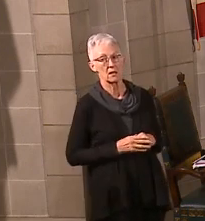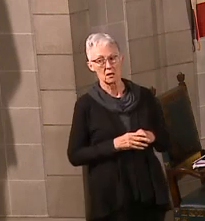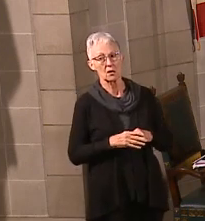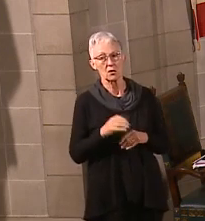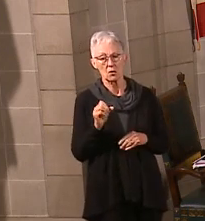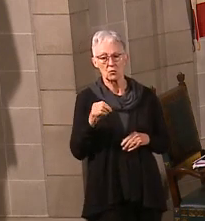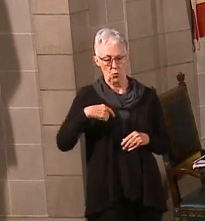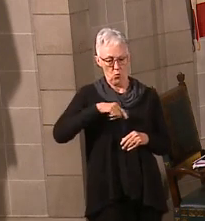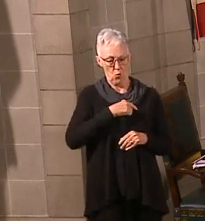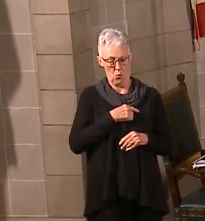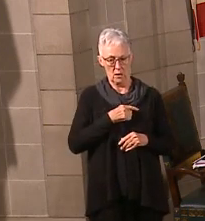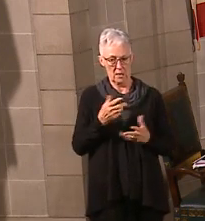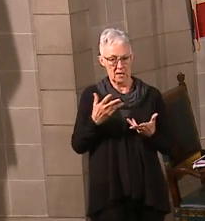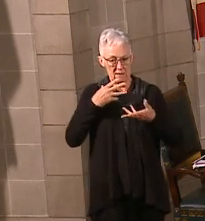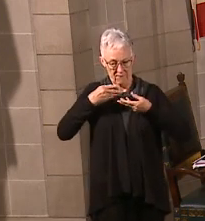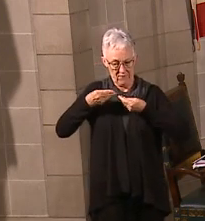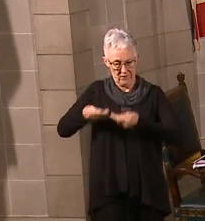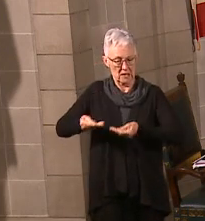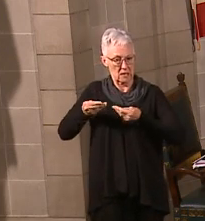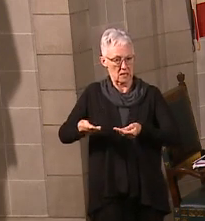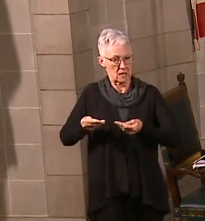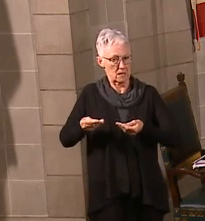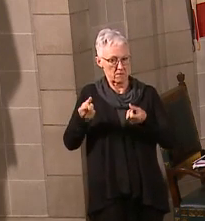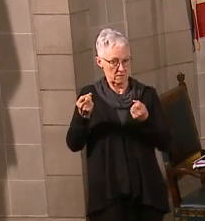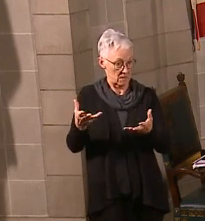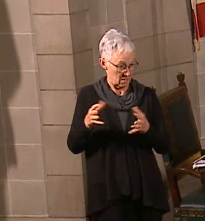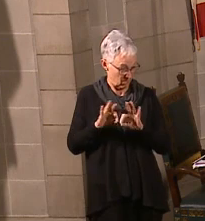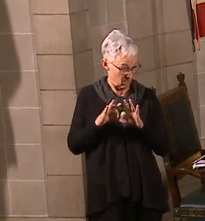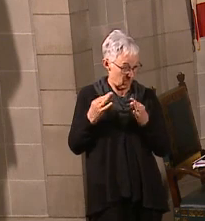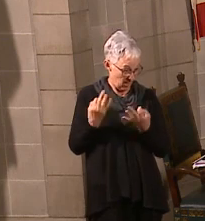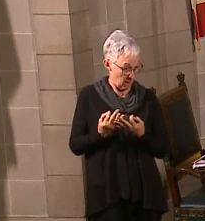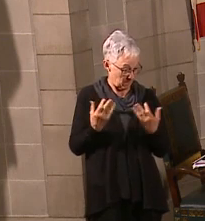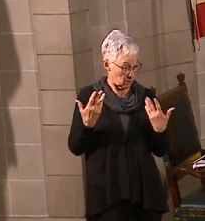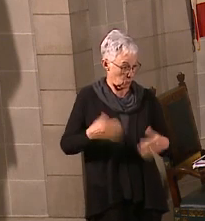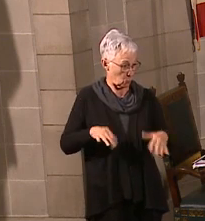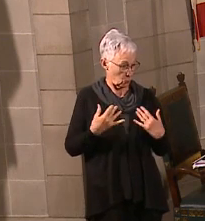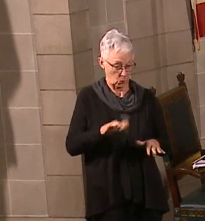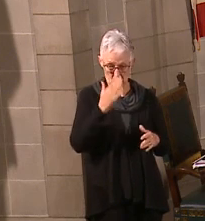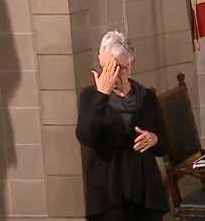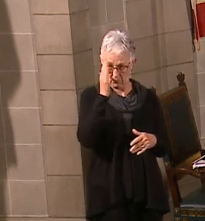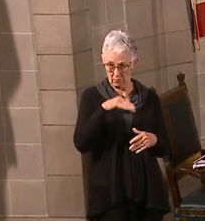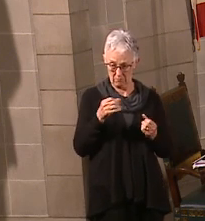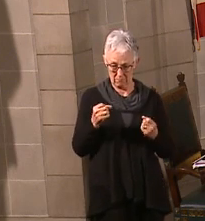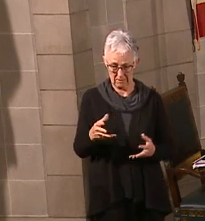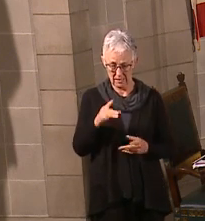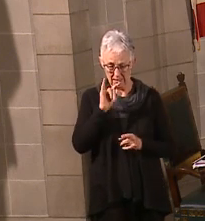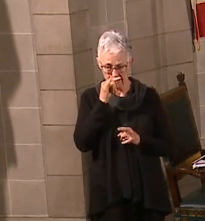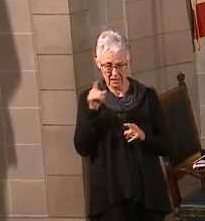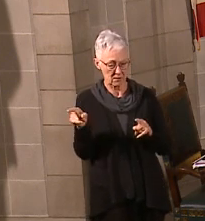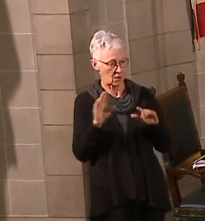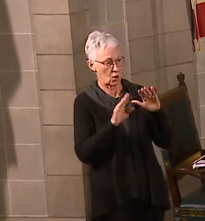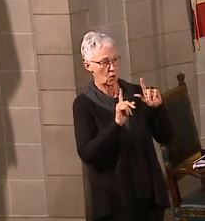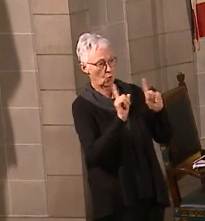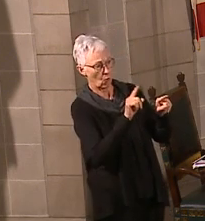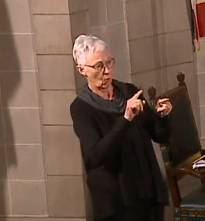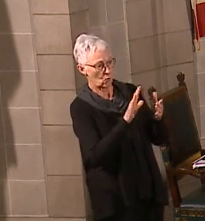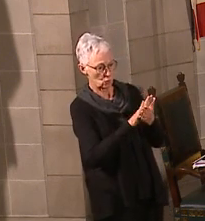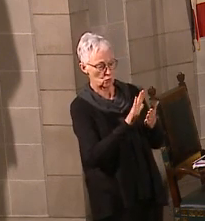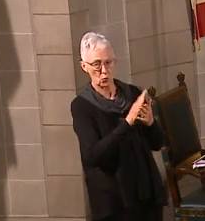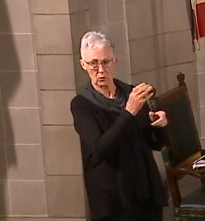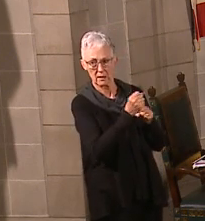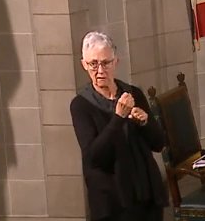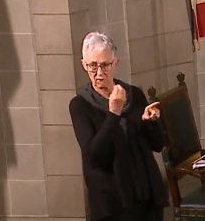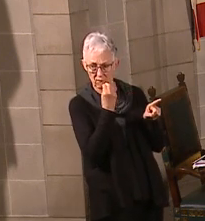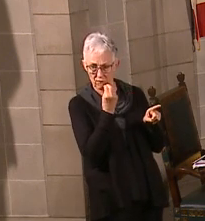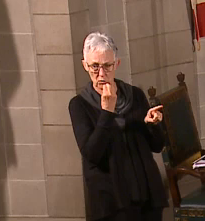that's taking place across the state, and schools are a huge part of that conversation. We'll continue to work with those partnerships. I've been very